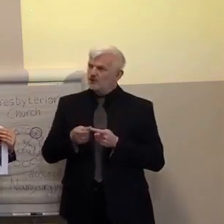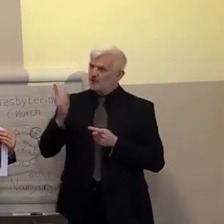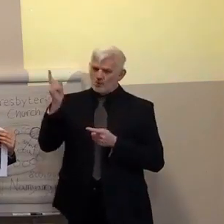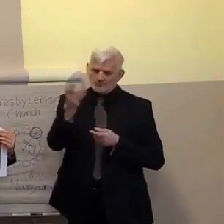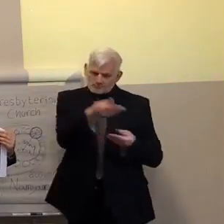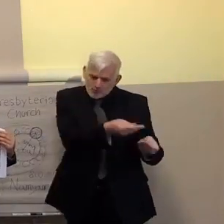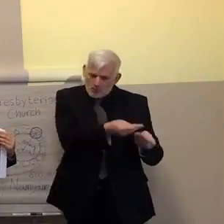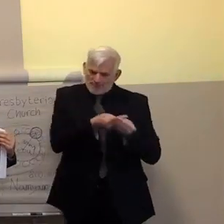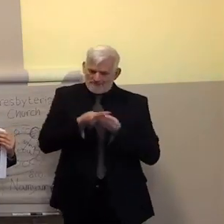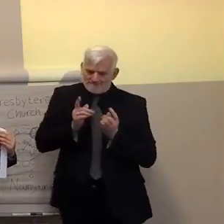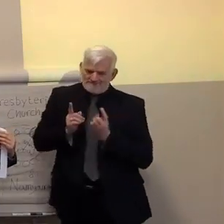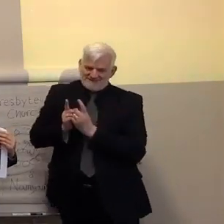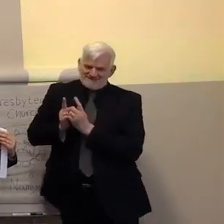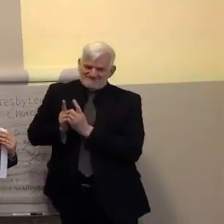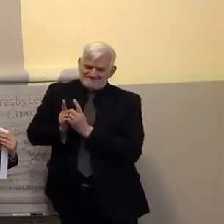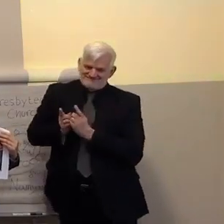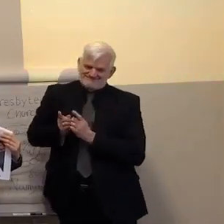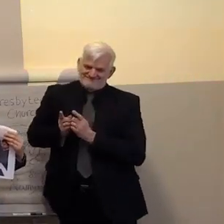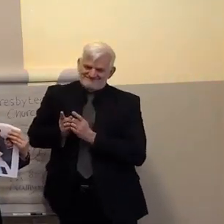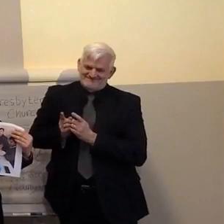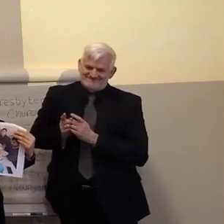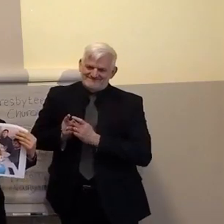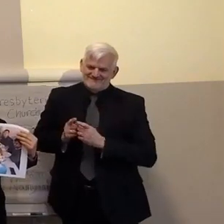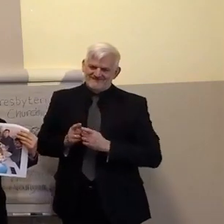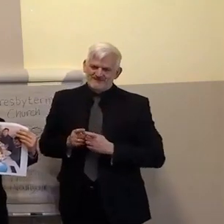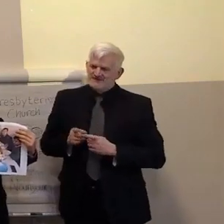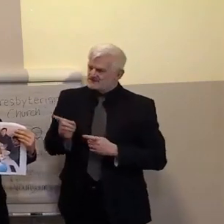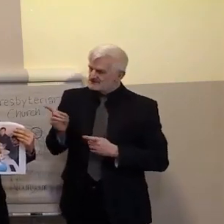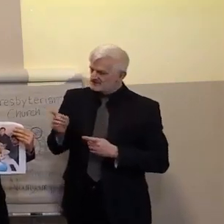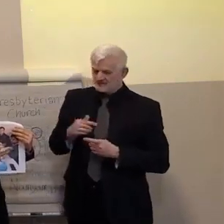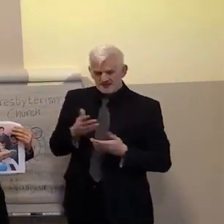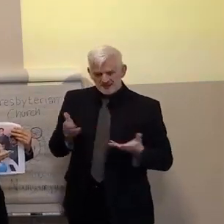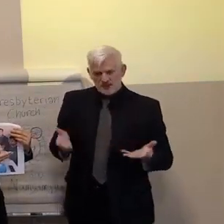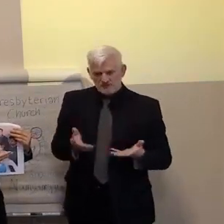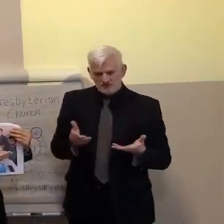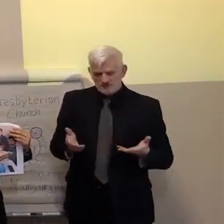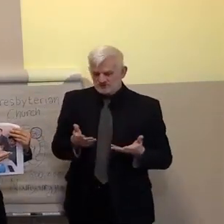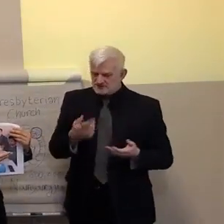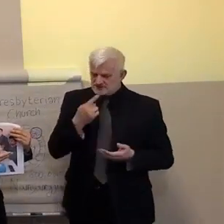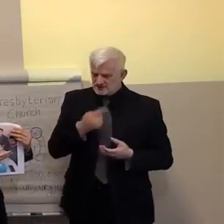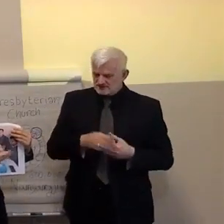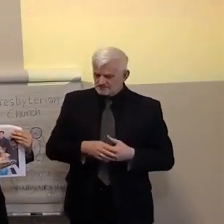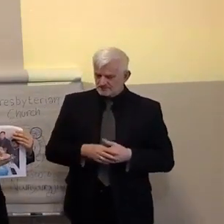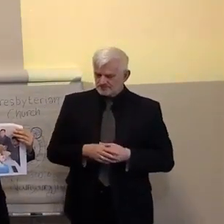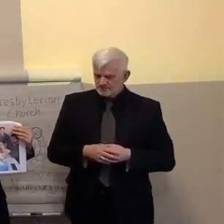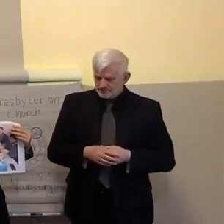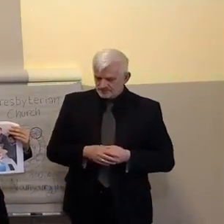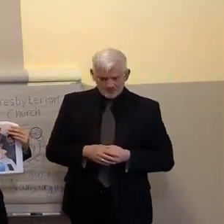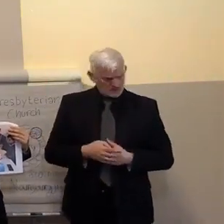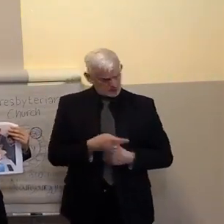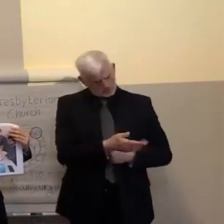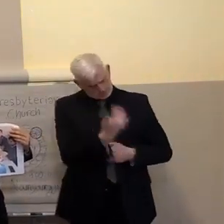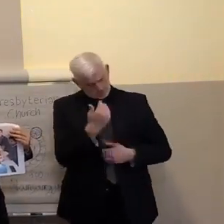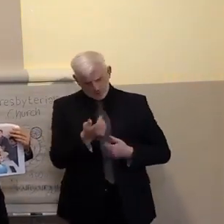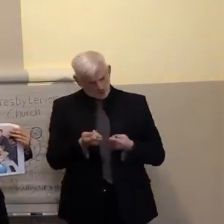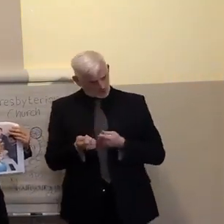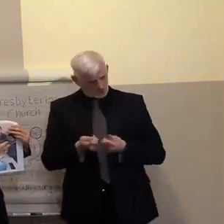us. So I encourage, why don't you cook for us? We can enjoy your